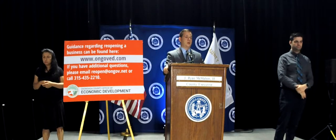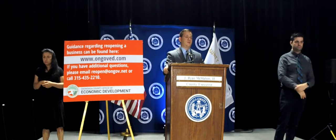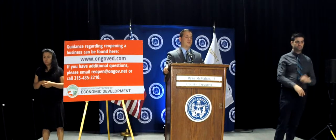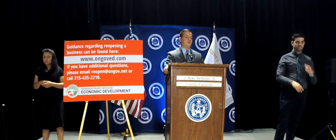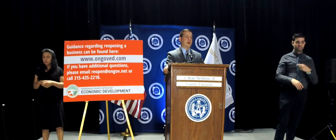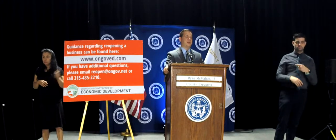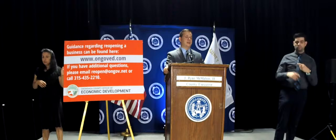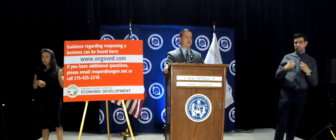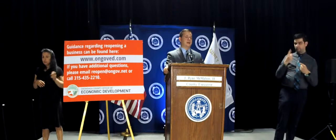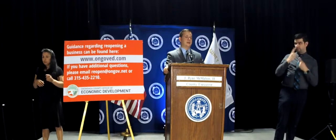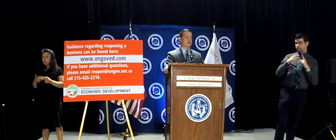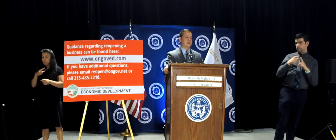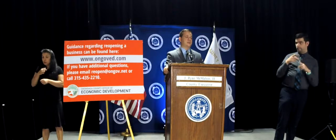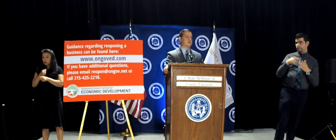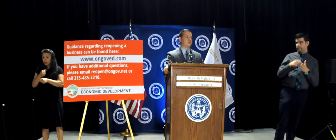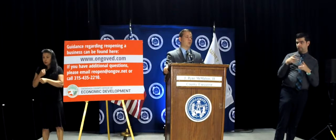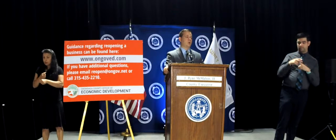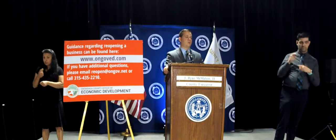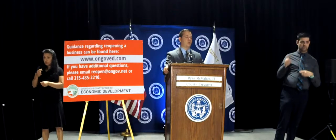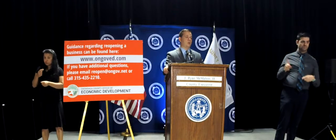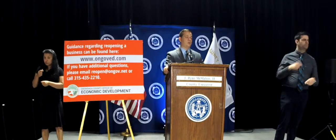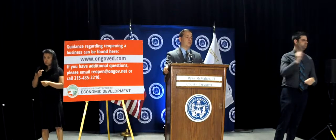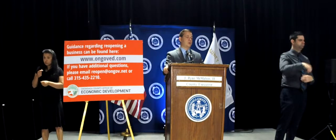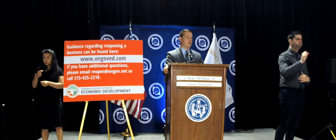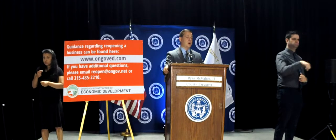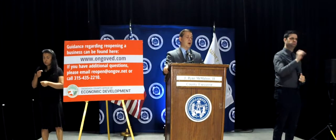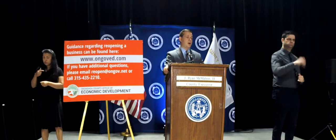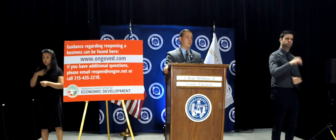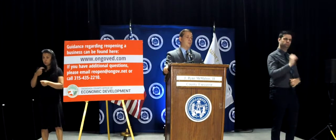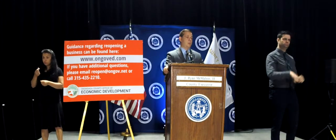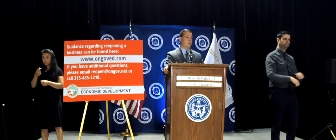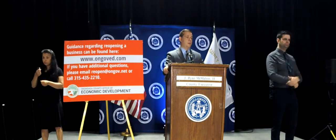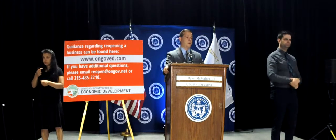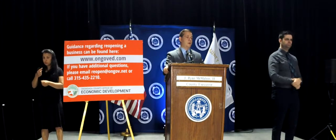be, if anything is asked of the workforce